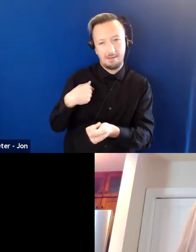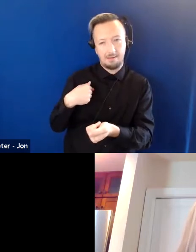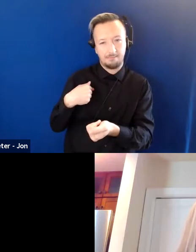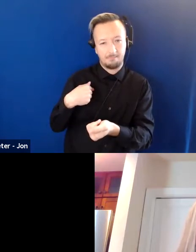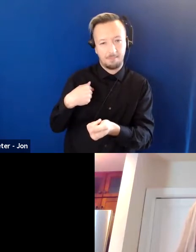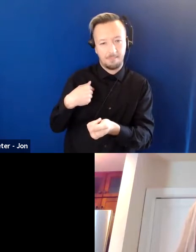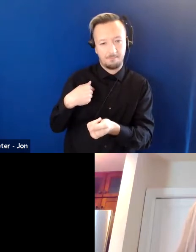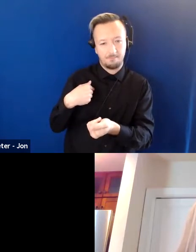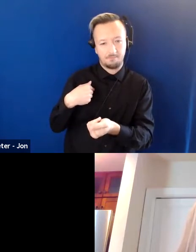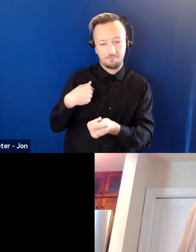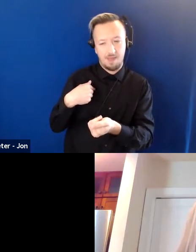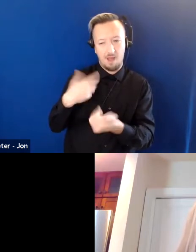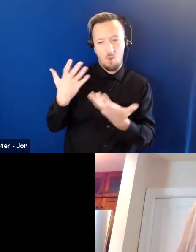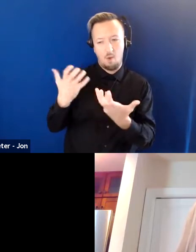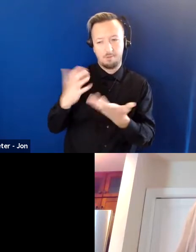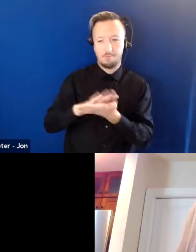a ally